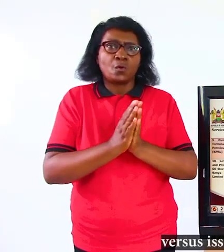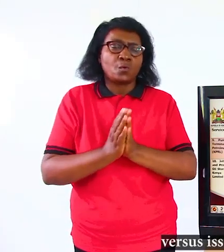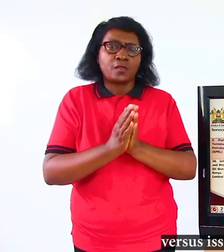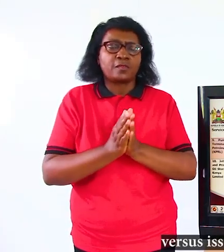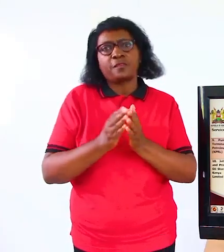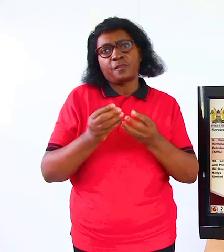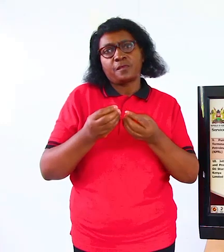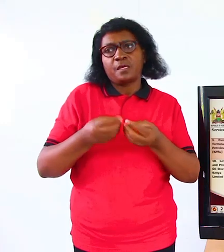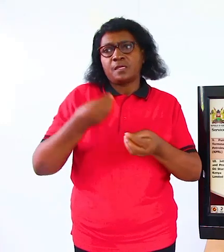tanks.